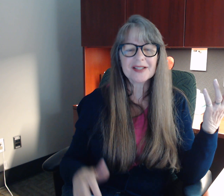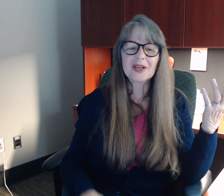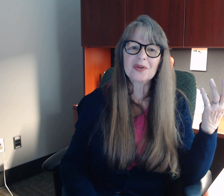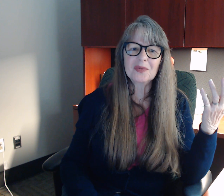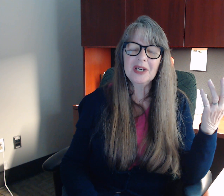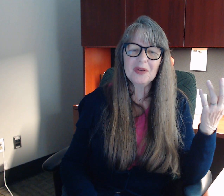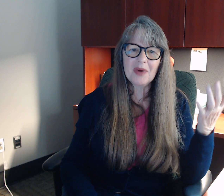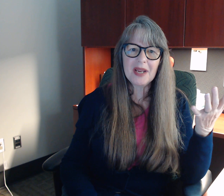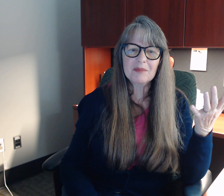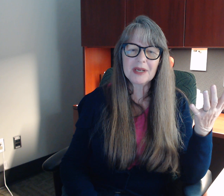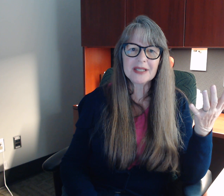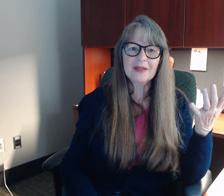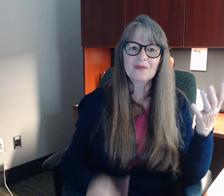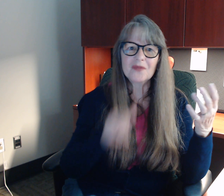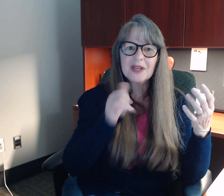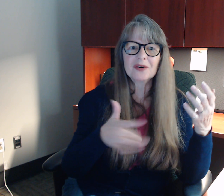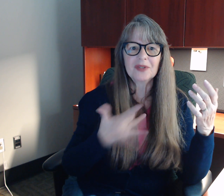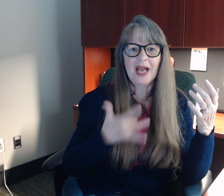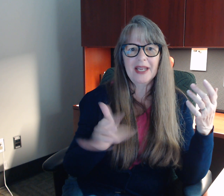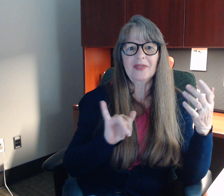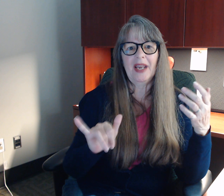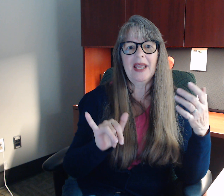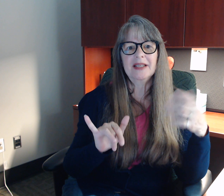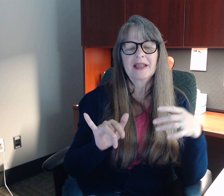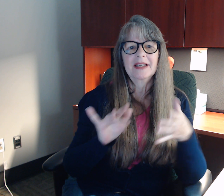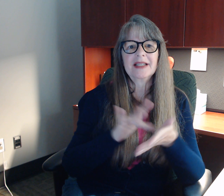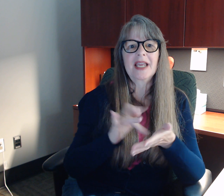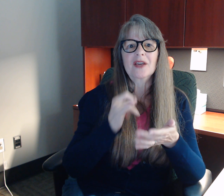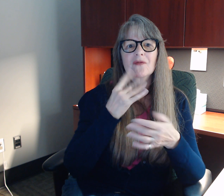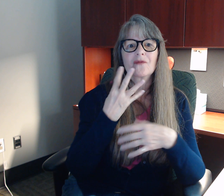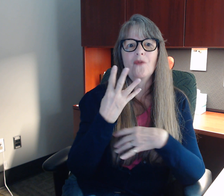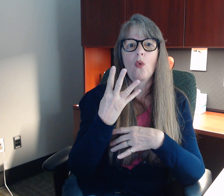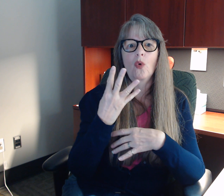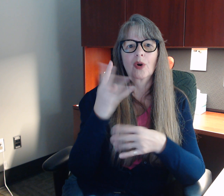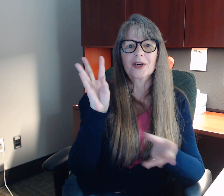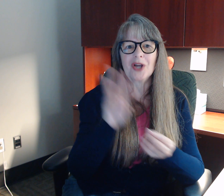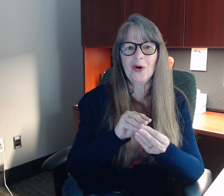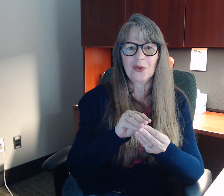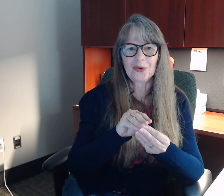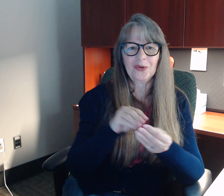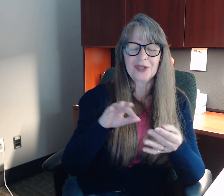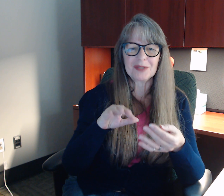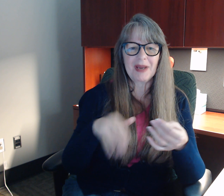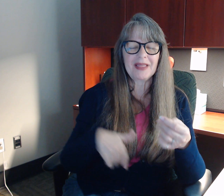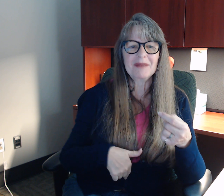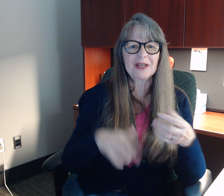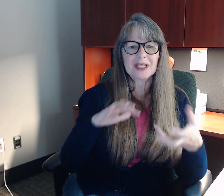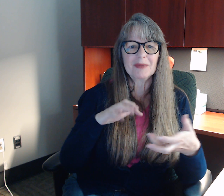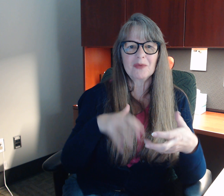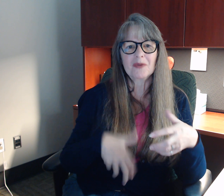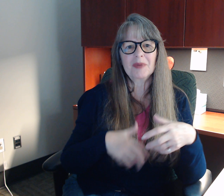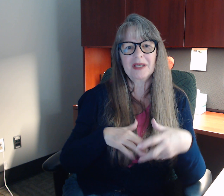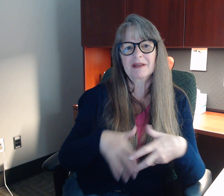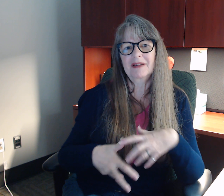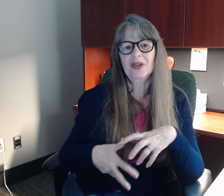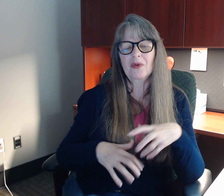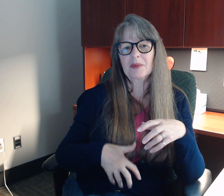So anyway, because I didn't feel like I had taken 4 total, because I think my stomach would have been,